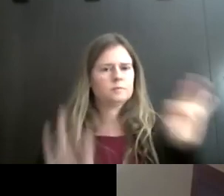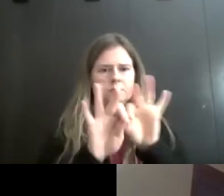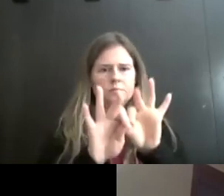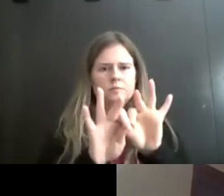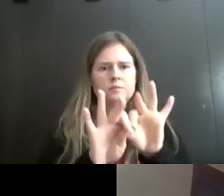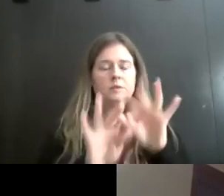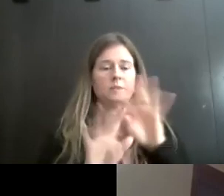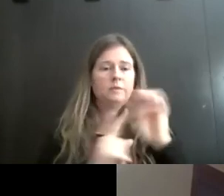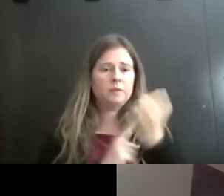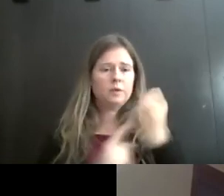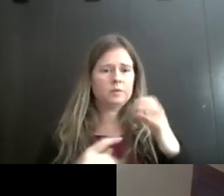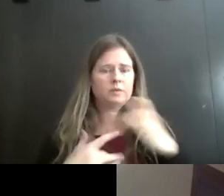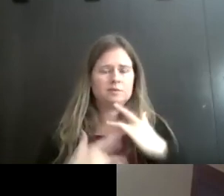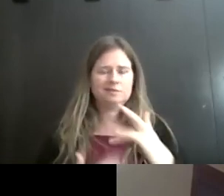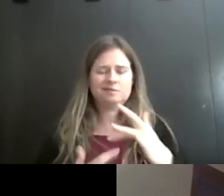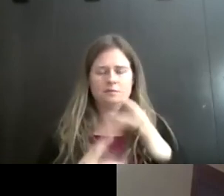us sometimes.